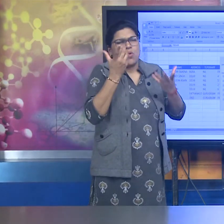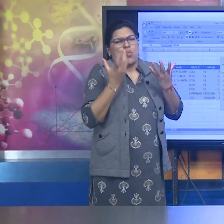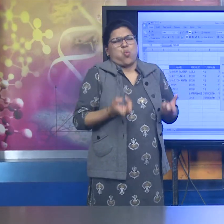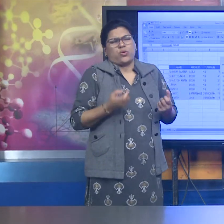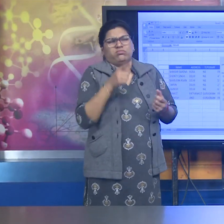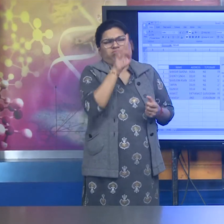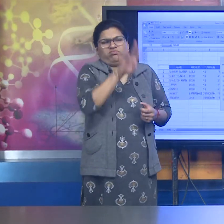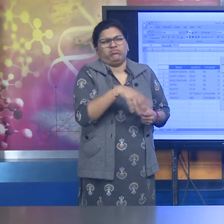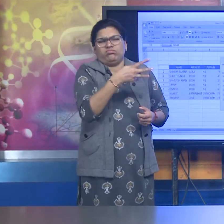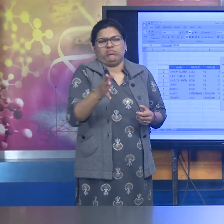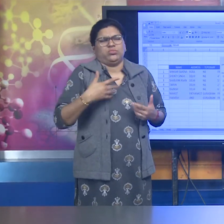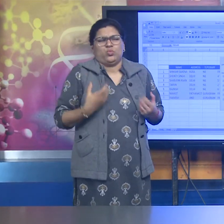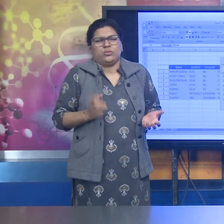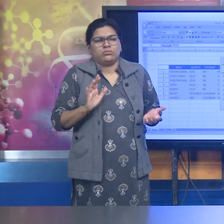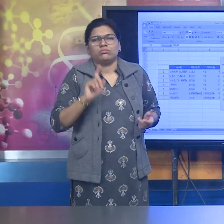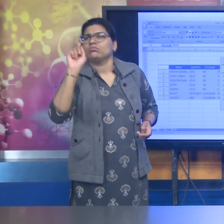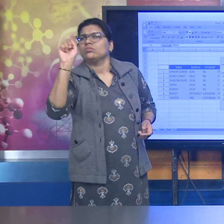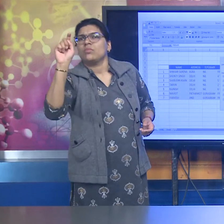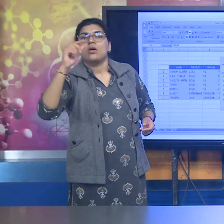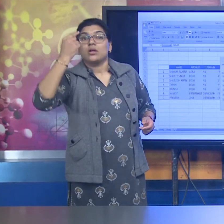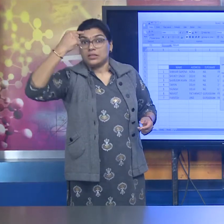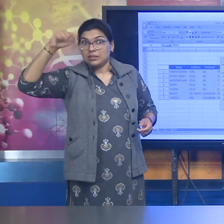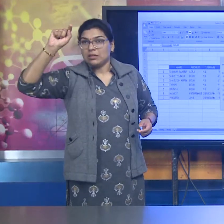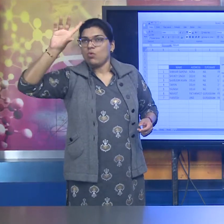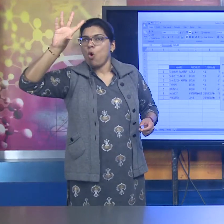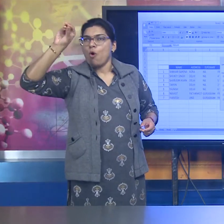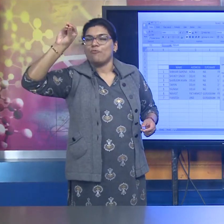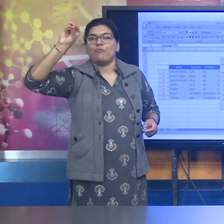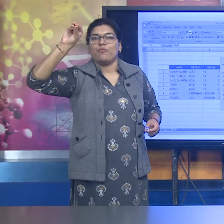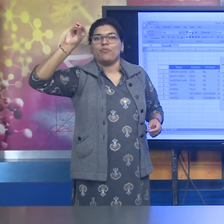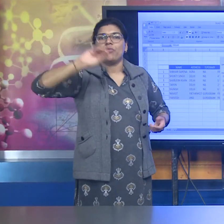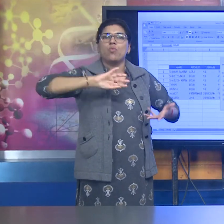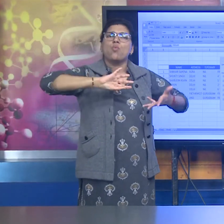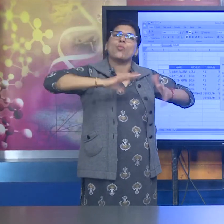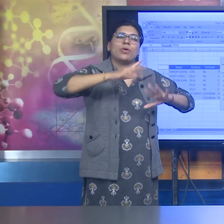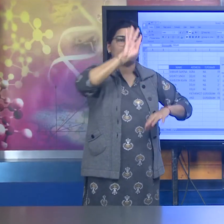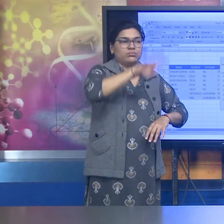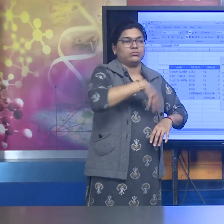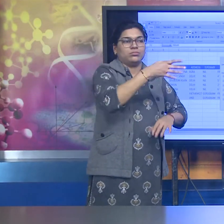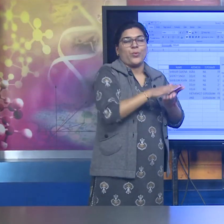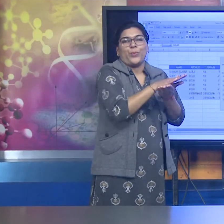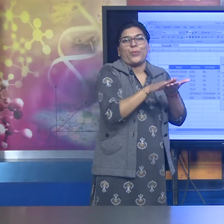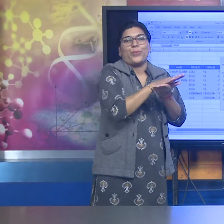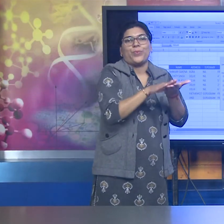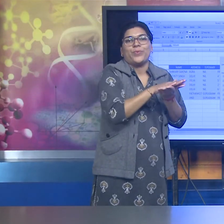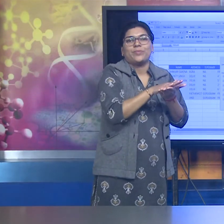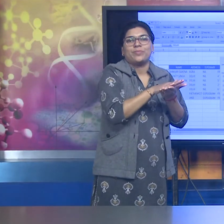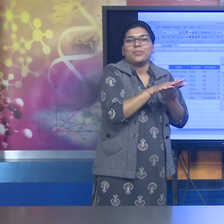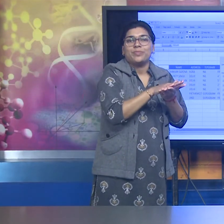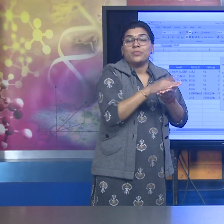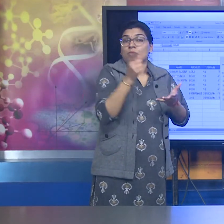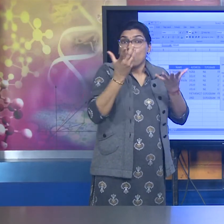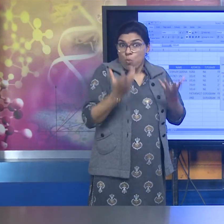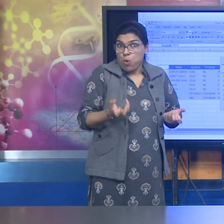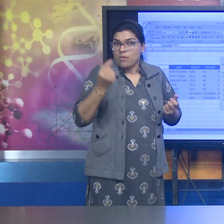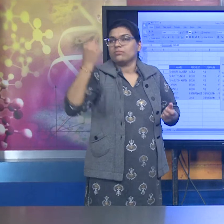You don't have to worry about what to keep and what to delete. It will automatically delete and keep whatever required.